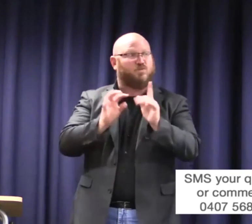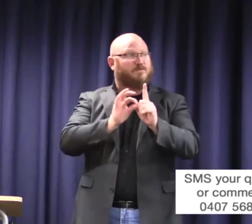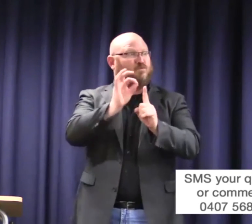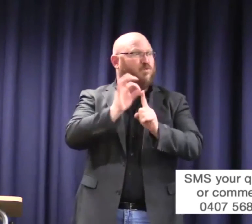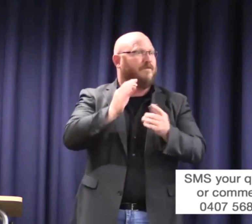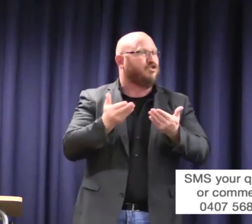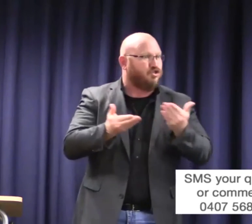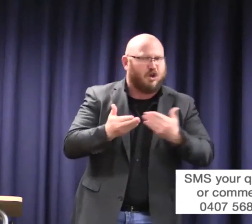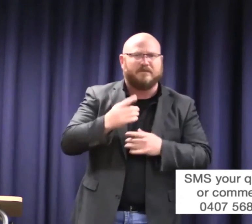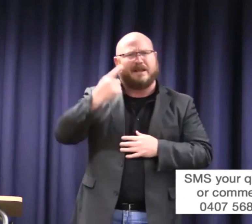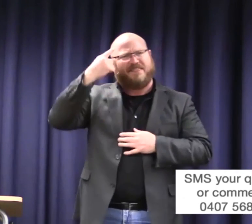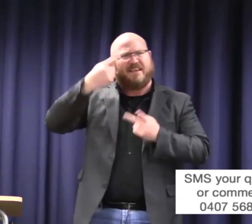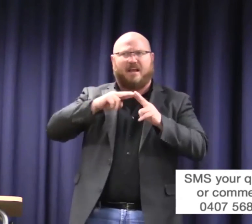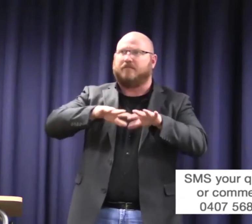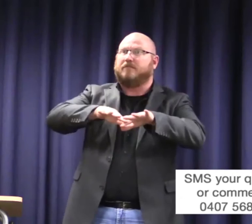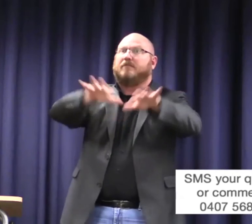to embrace